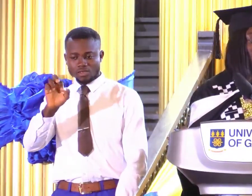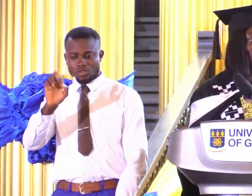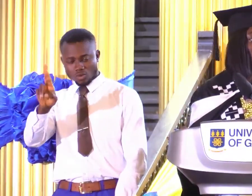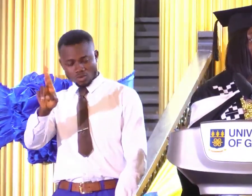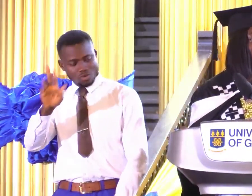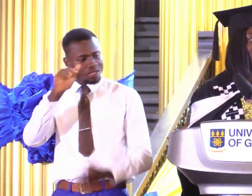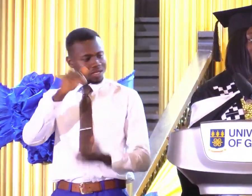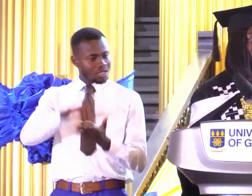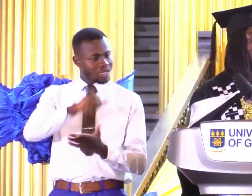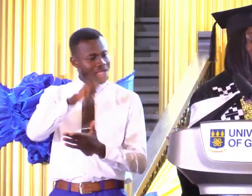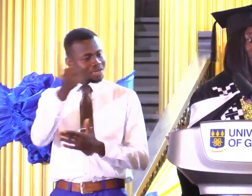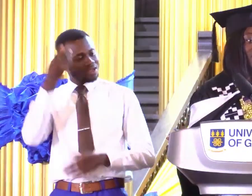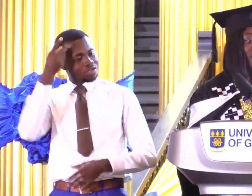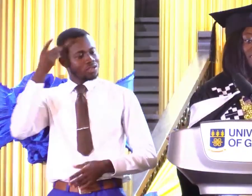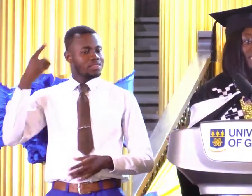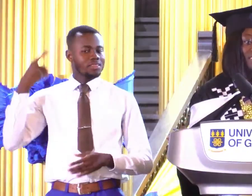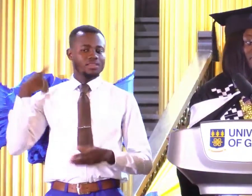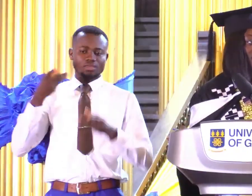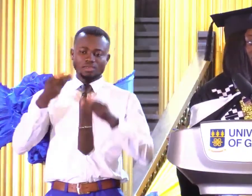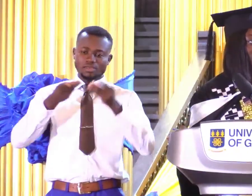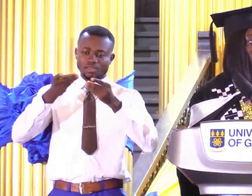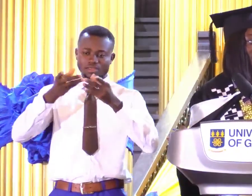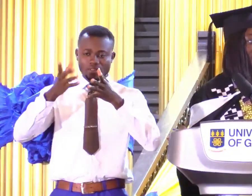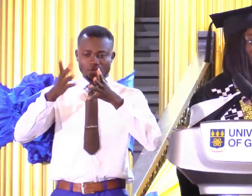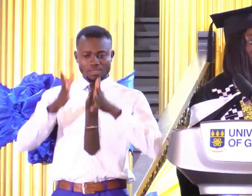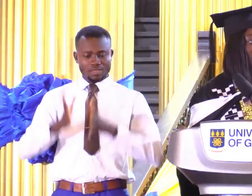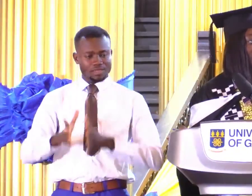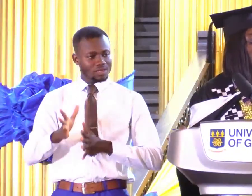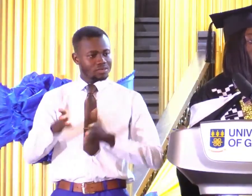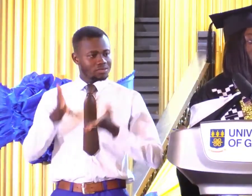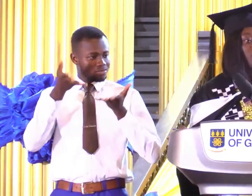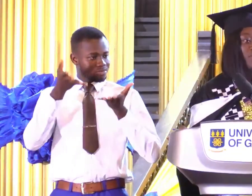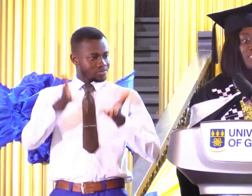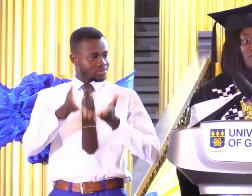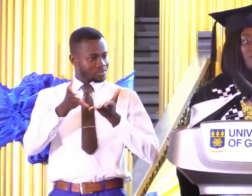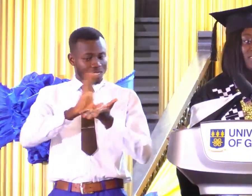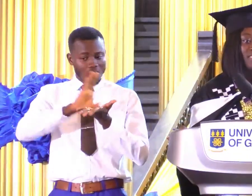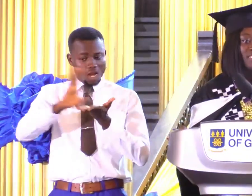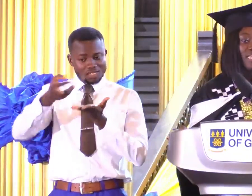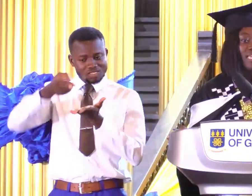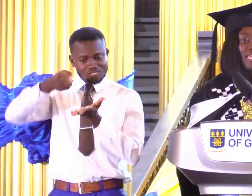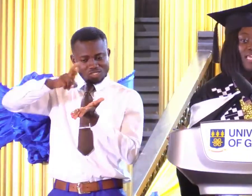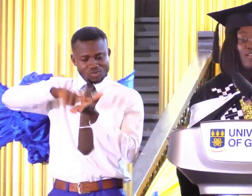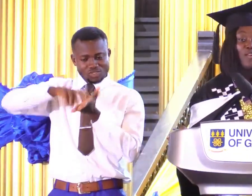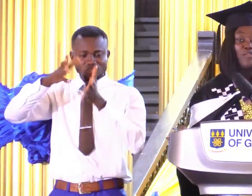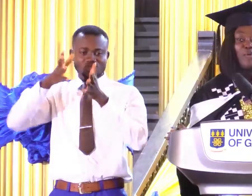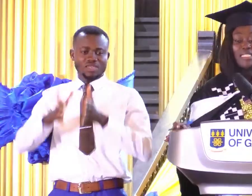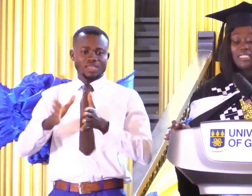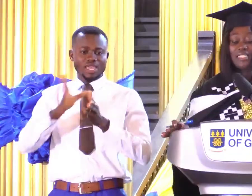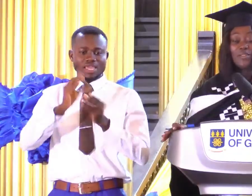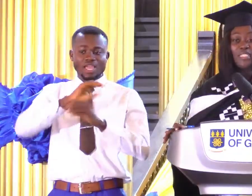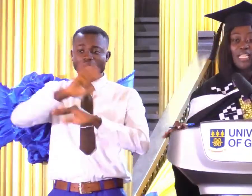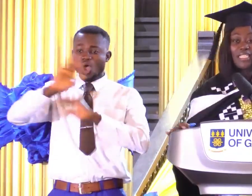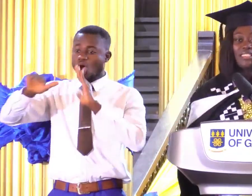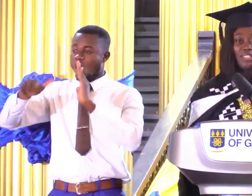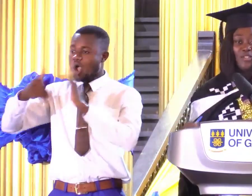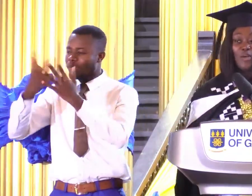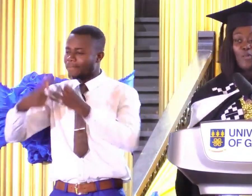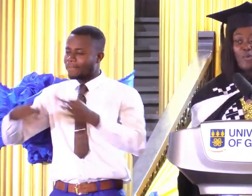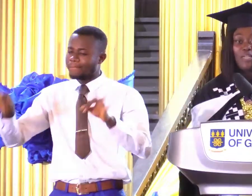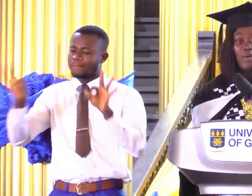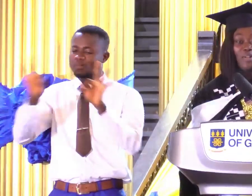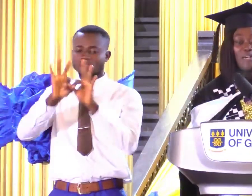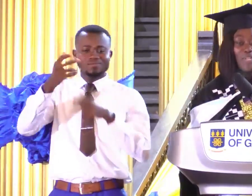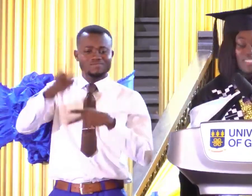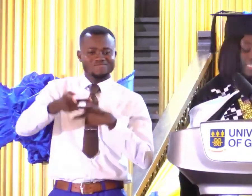We have some of our deans and directors here, our college registrars, and all of you, our distinguished guests. You are